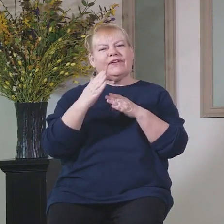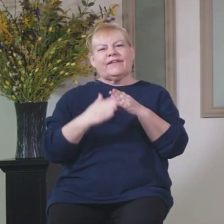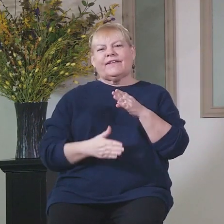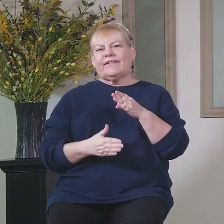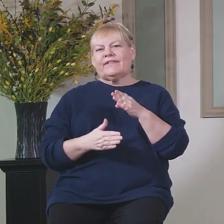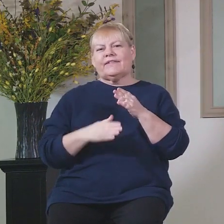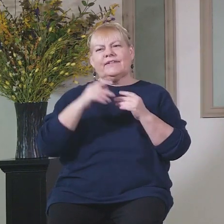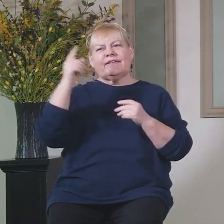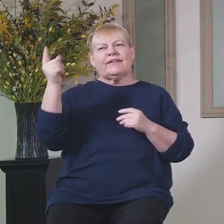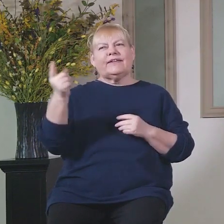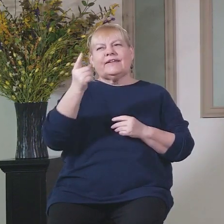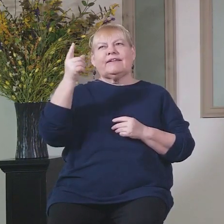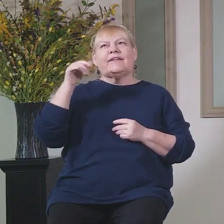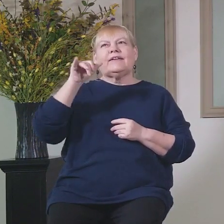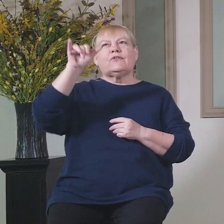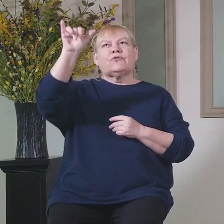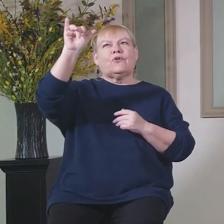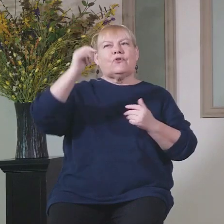Eternal life.